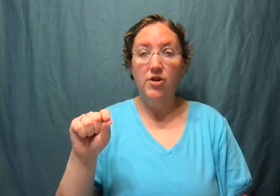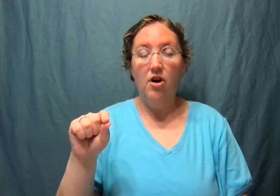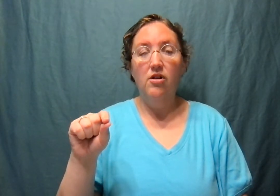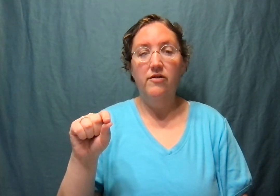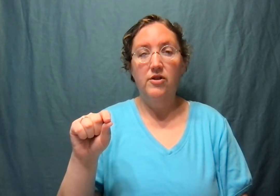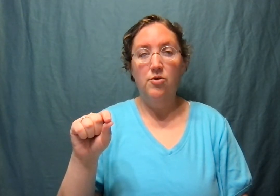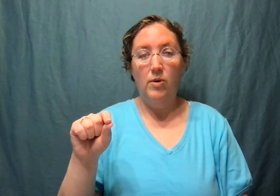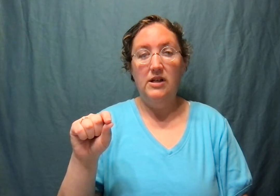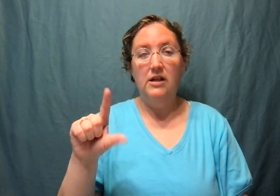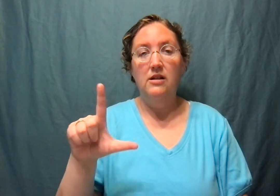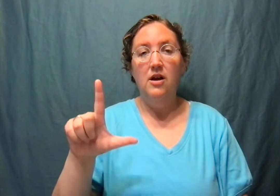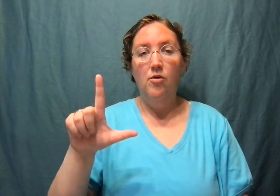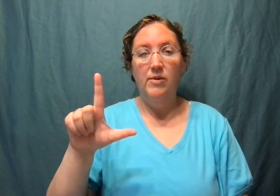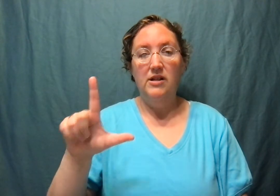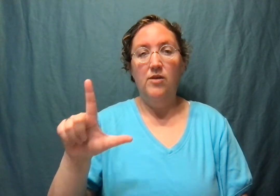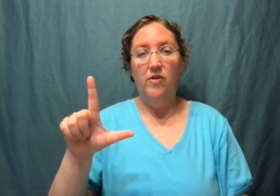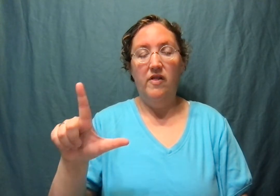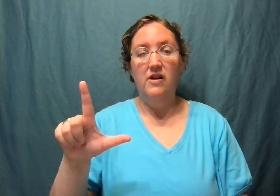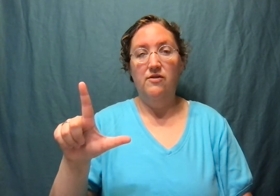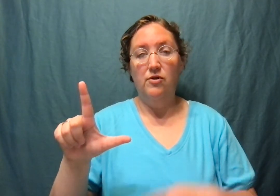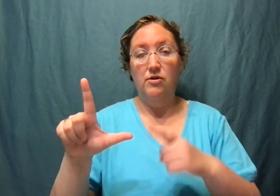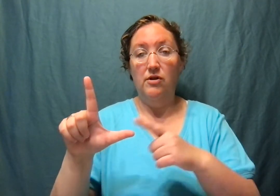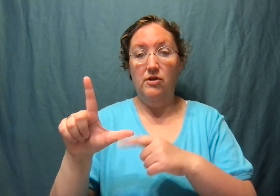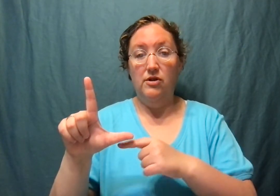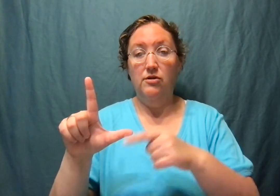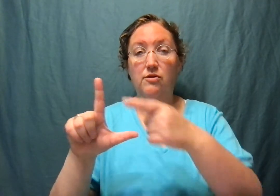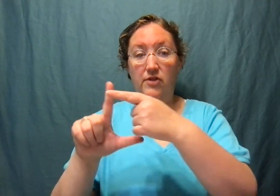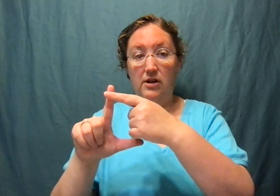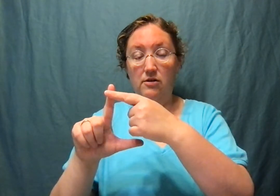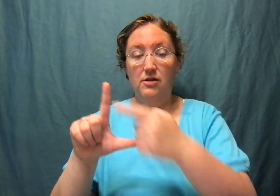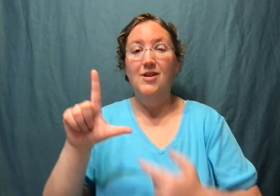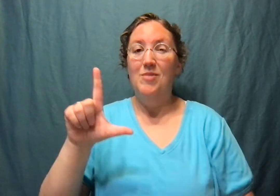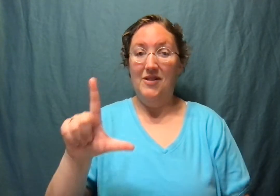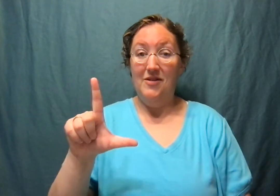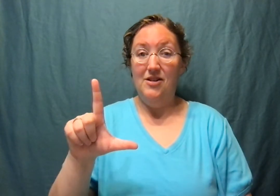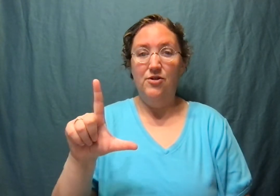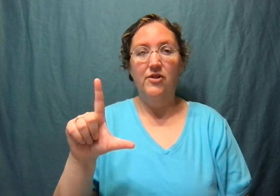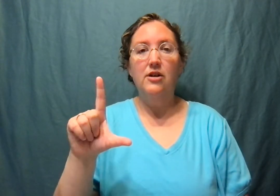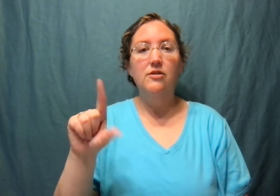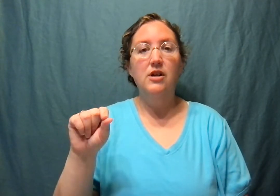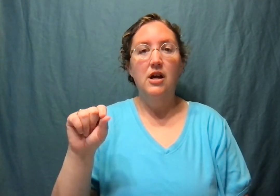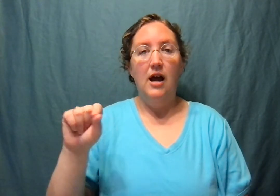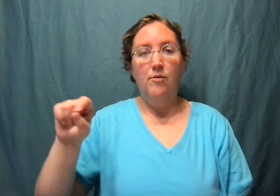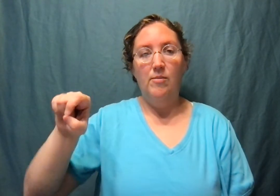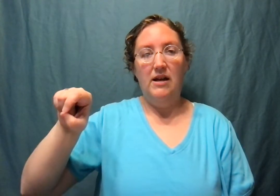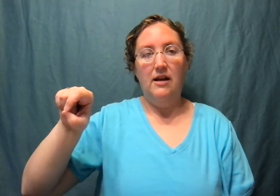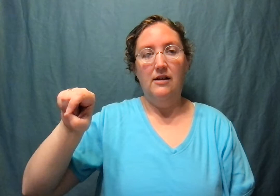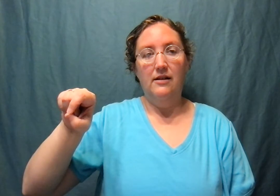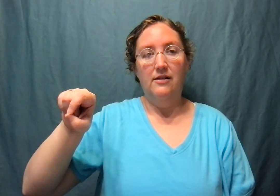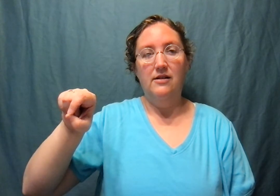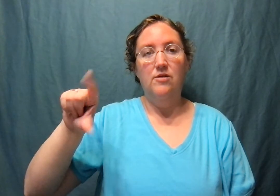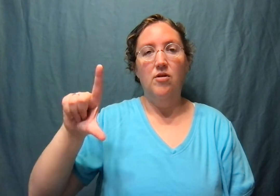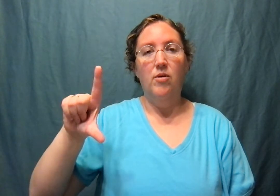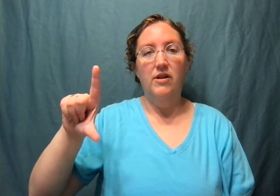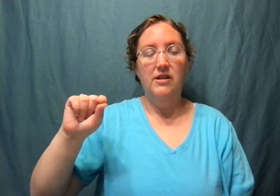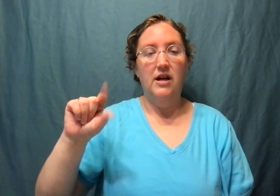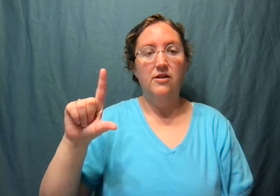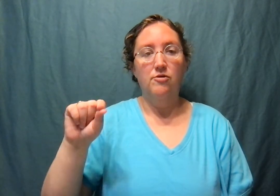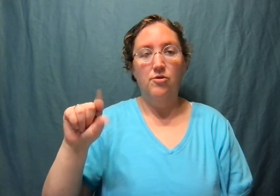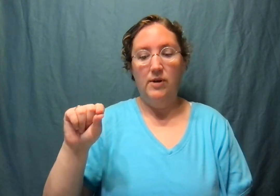all of the 20s, will be signed with this for 2. There are still 2 fingers, but they're these 2 fingers. And we're making a little 0 on the side, so 20.